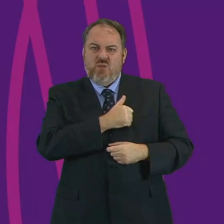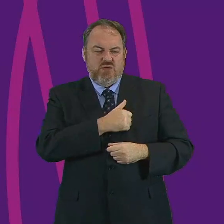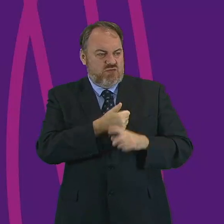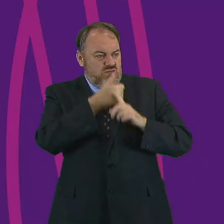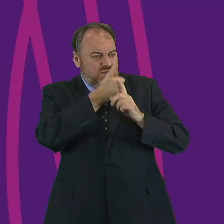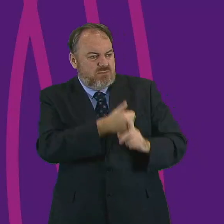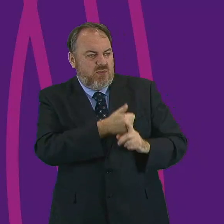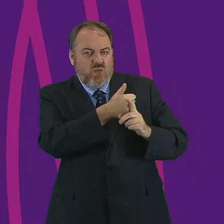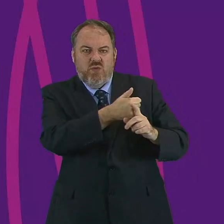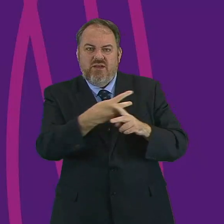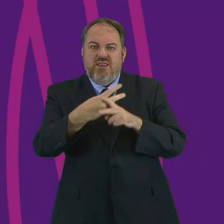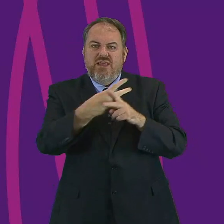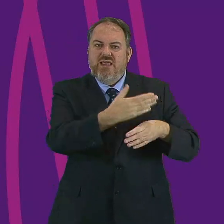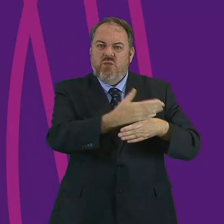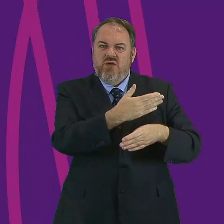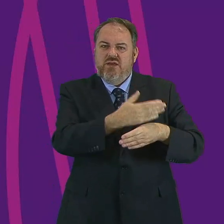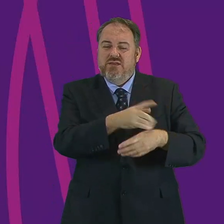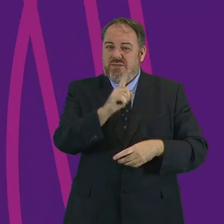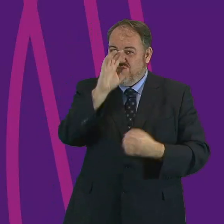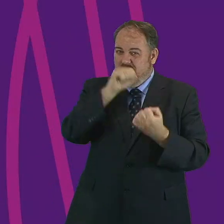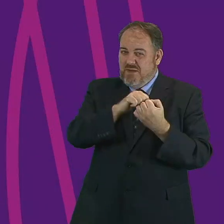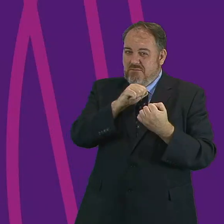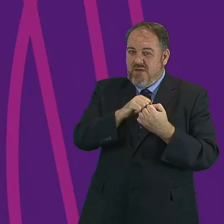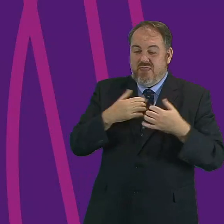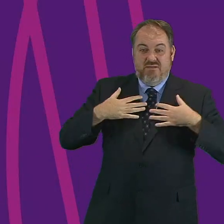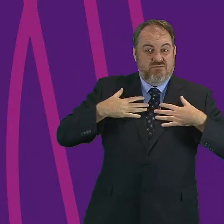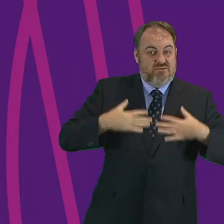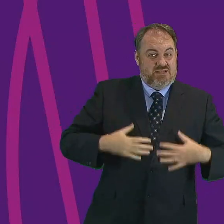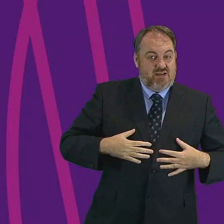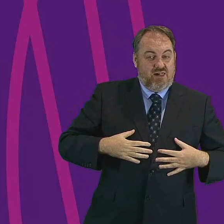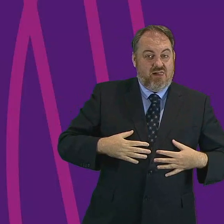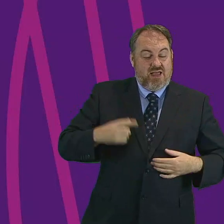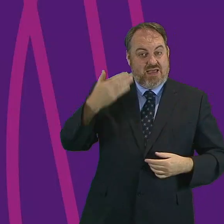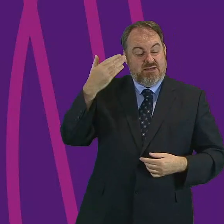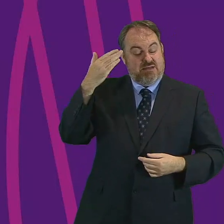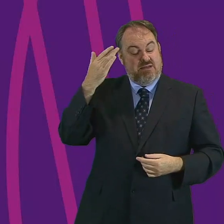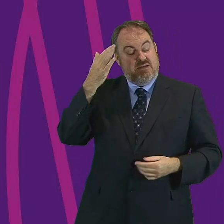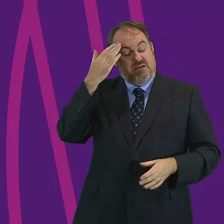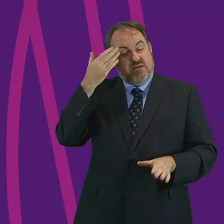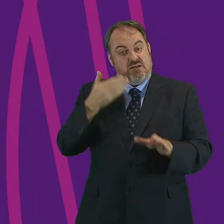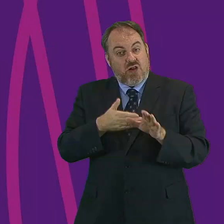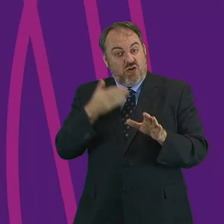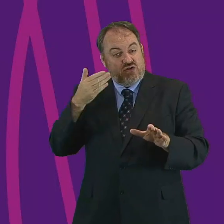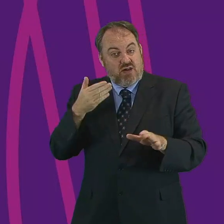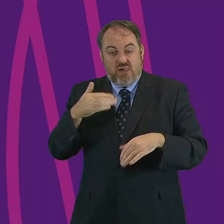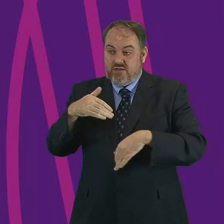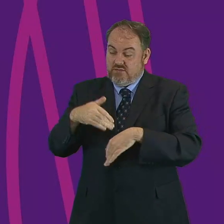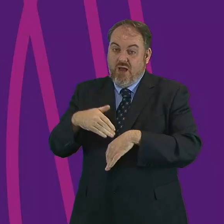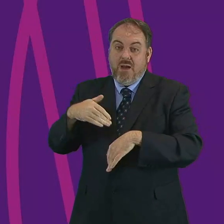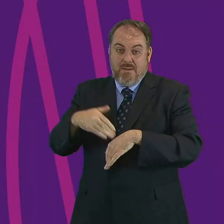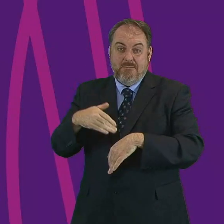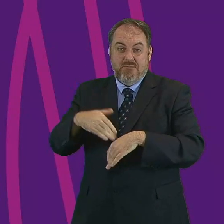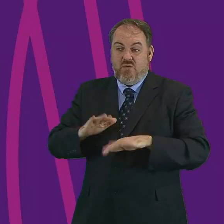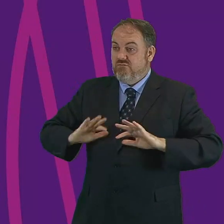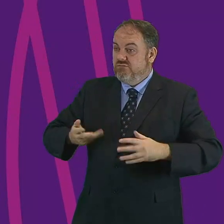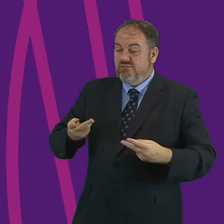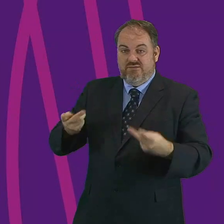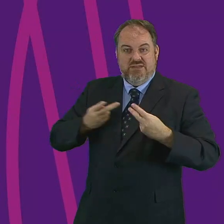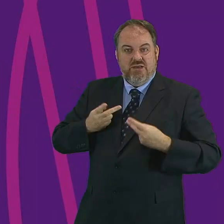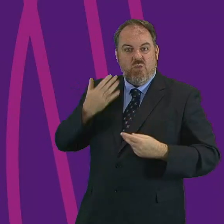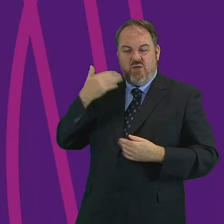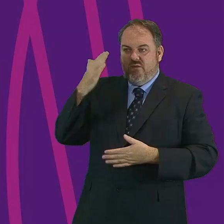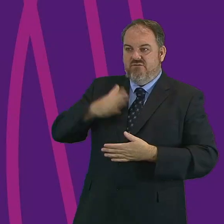that, of course, becomes an ever more important and challenging consideration when community prevalence is on the rise as it is